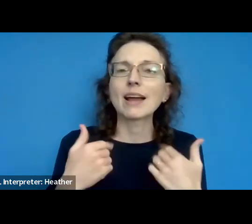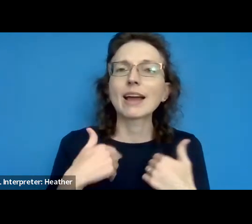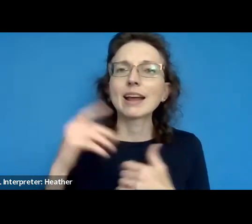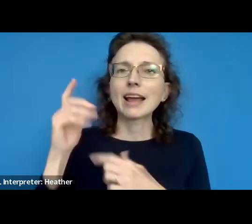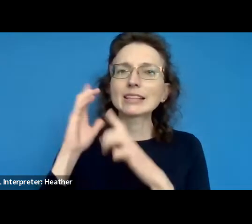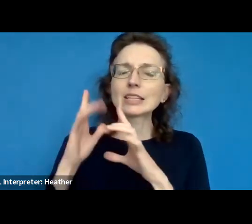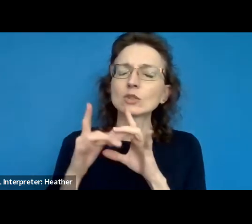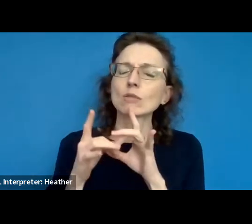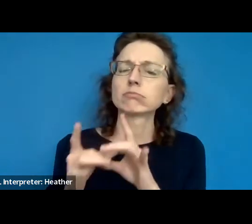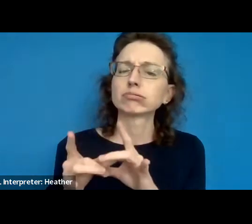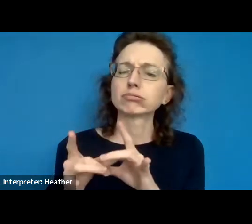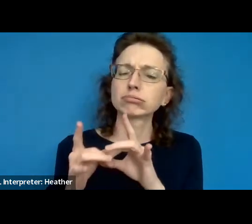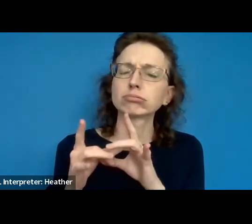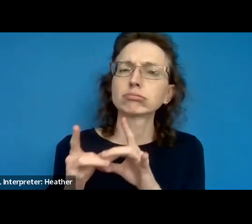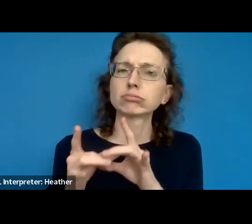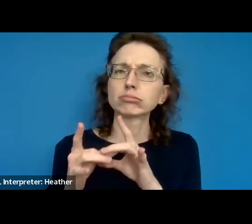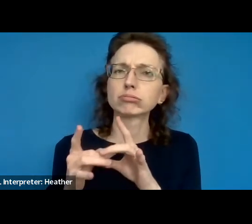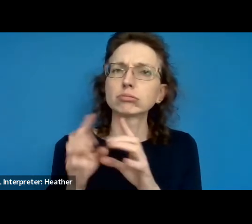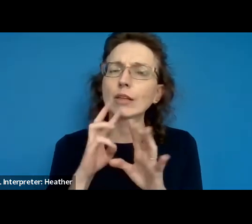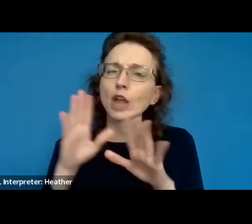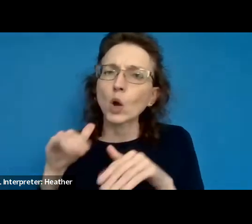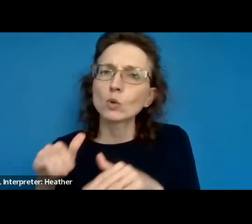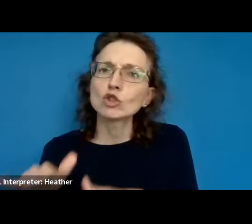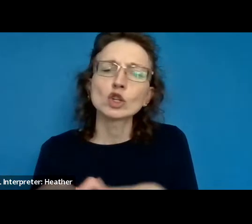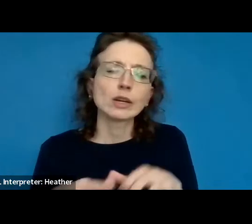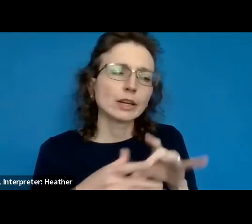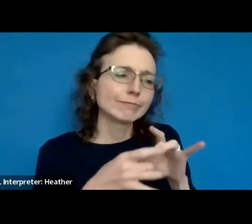the ocean and close to shark that they